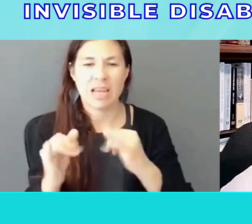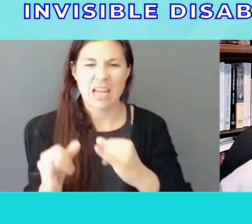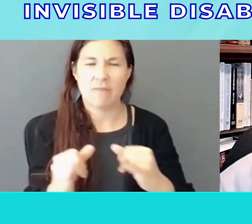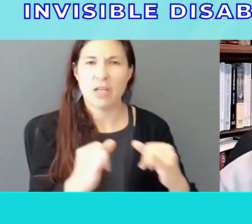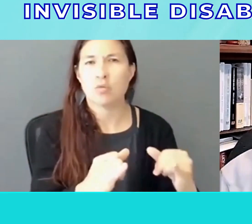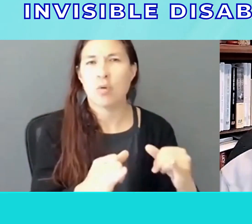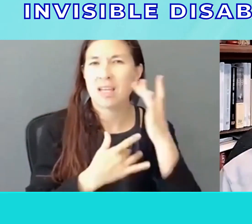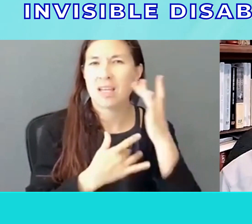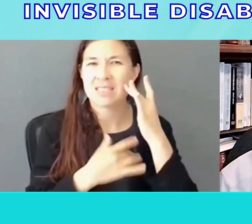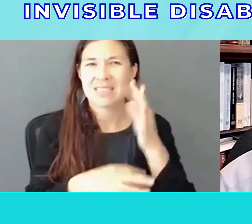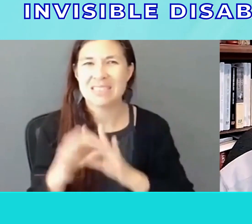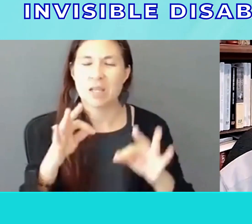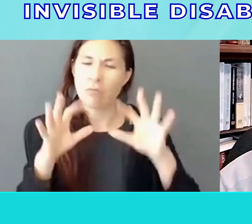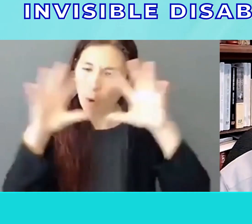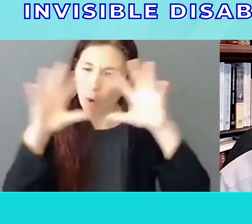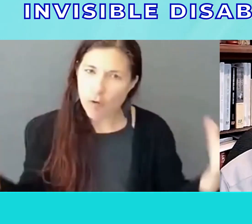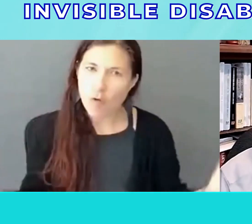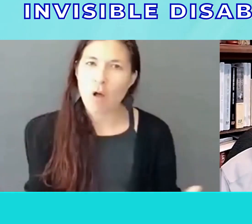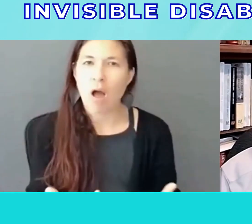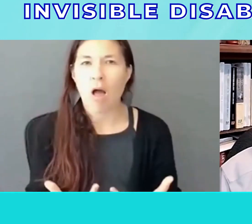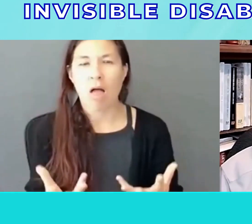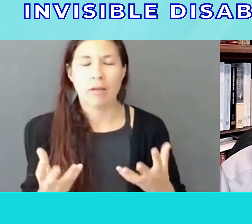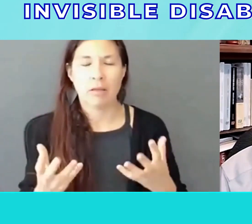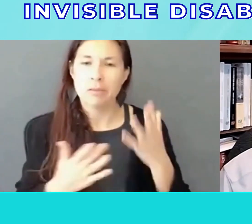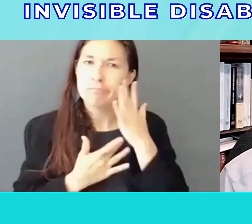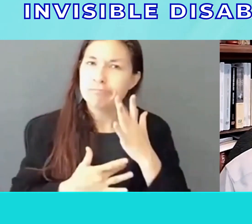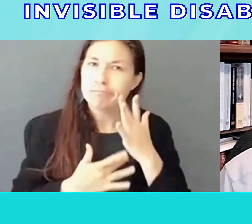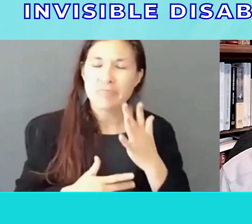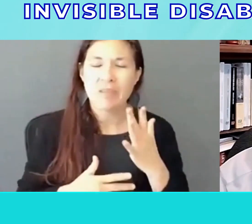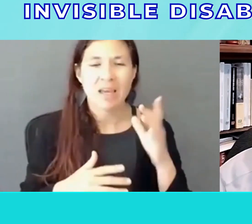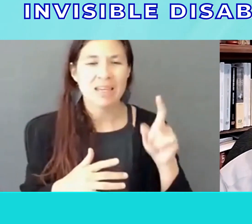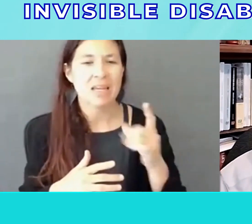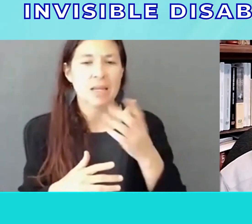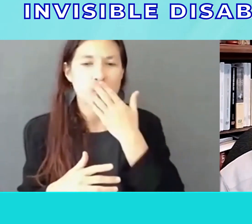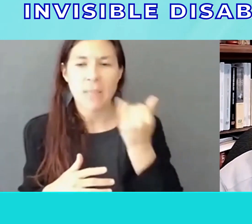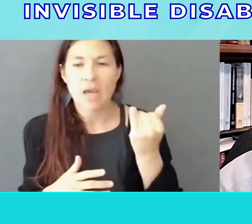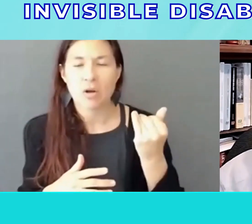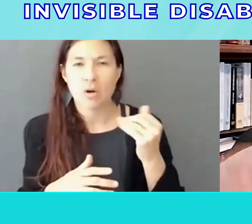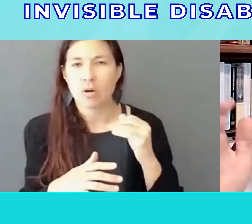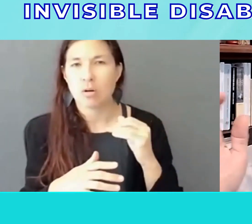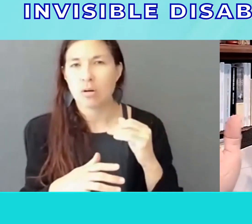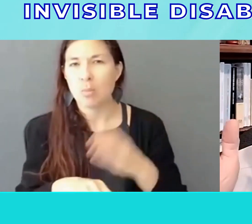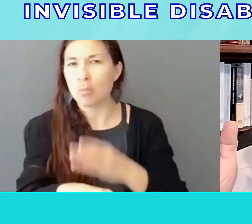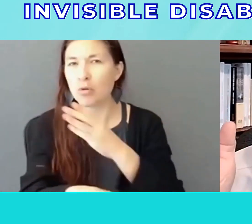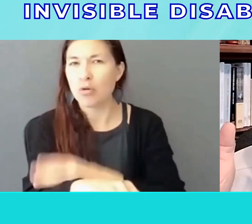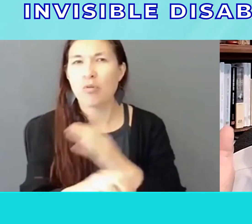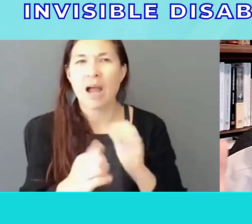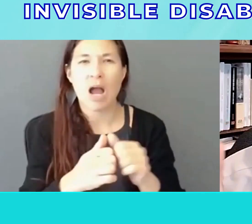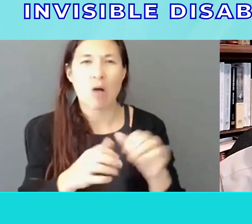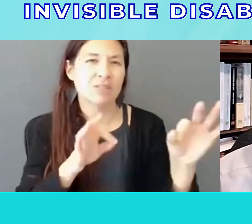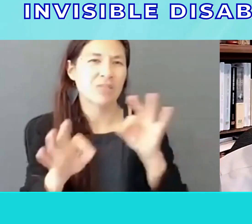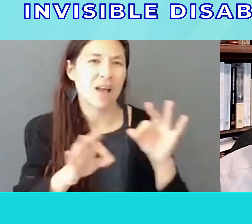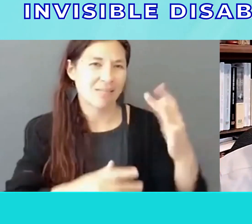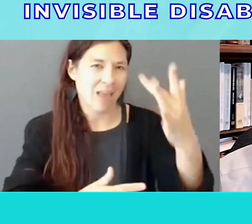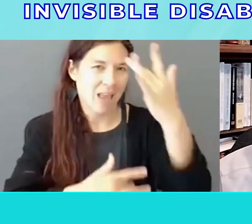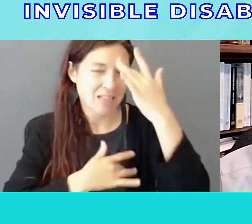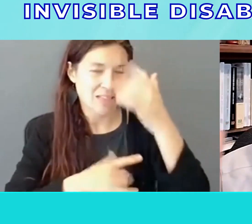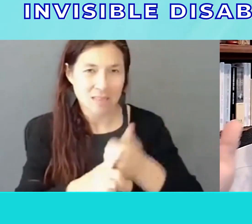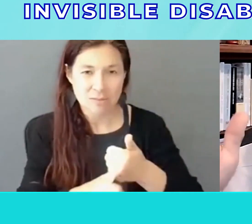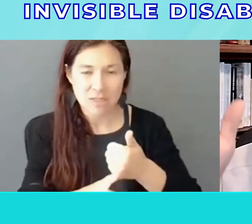reporting infections really is not the story. It's mechanized, it's automated. So